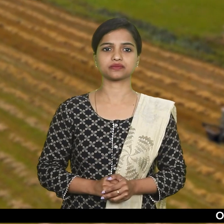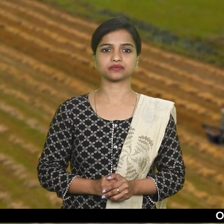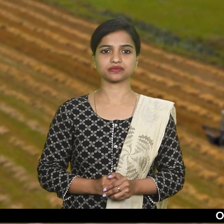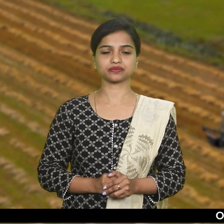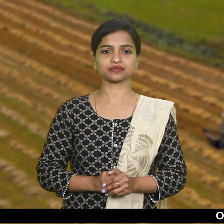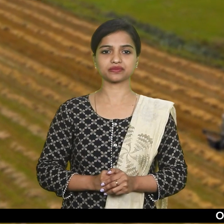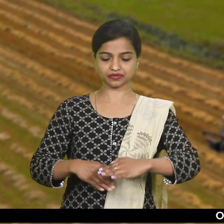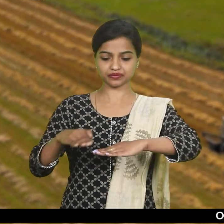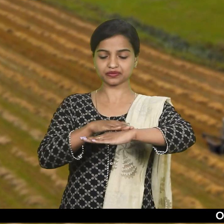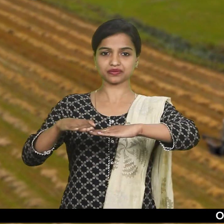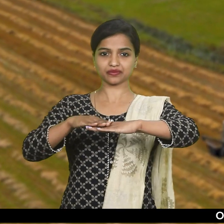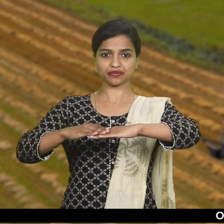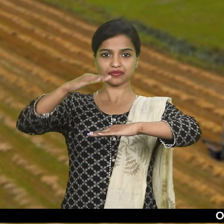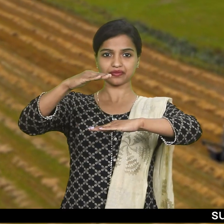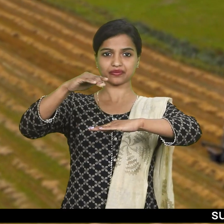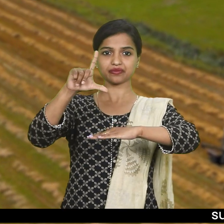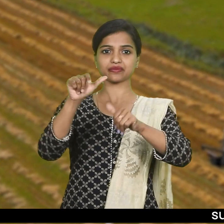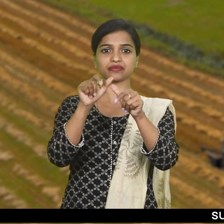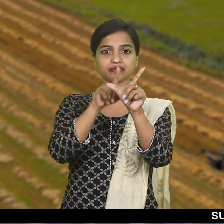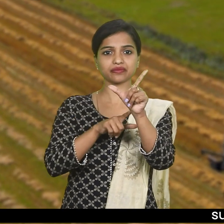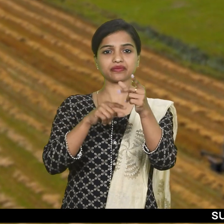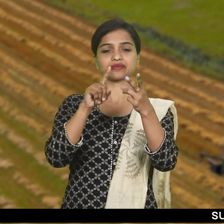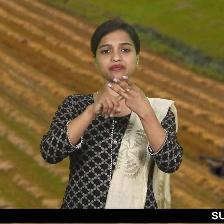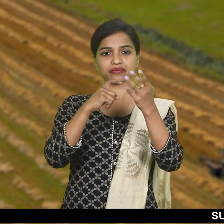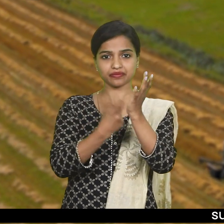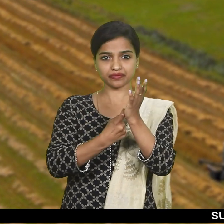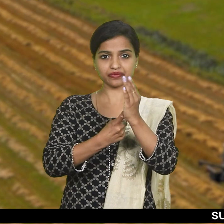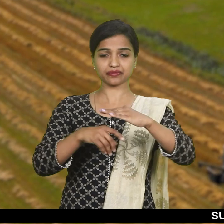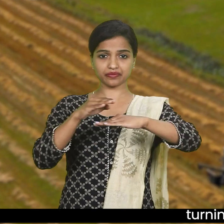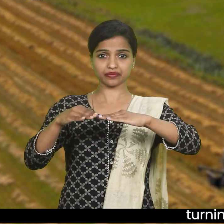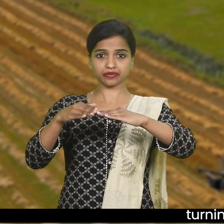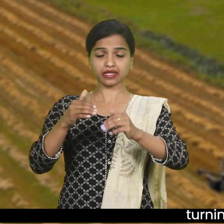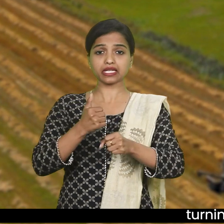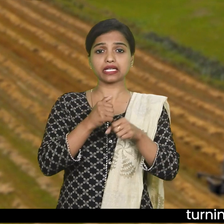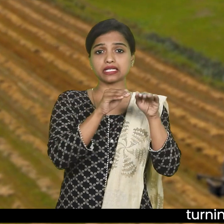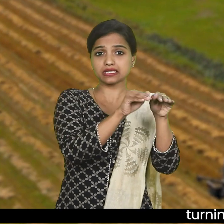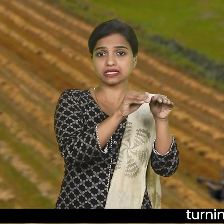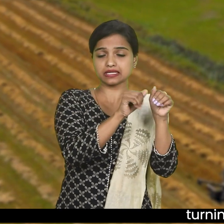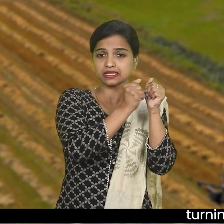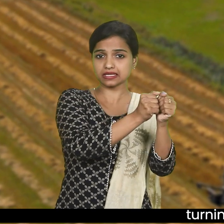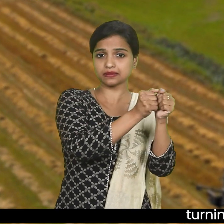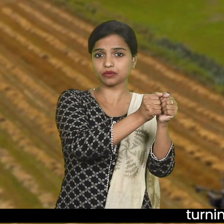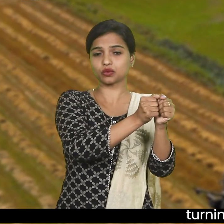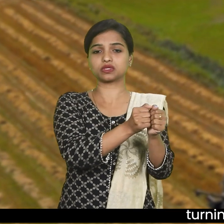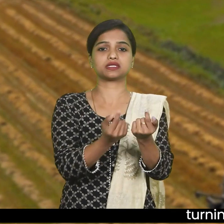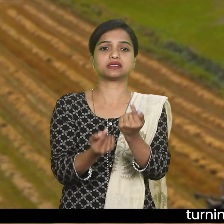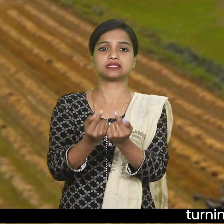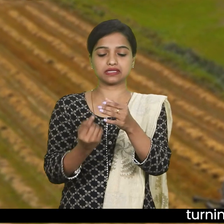of the top layer of soil supports plant growth, turning and loosening the